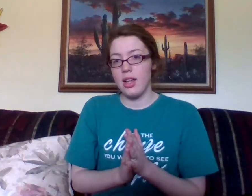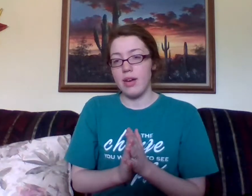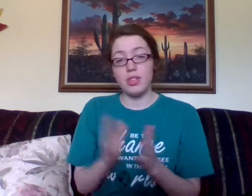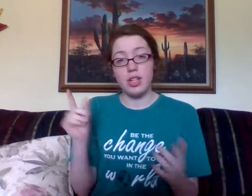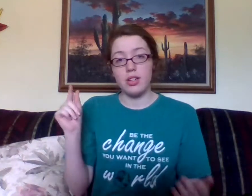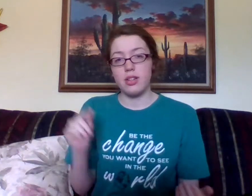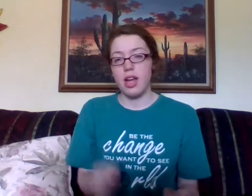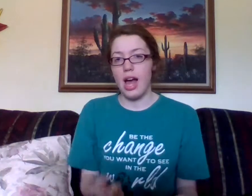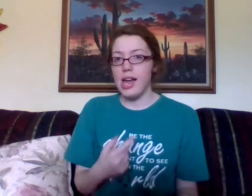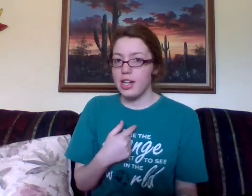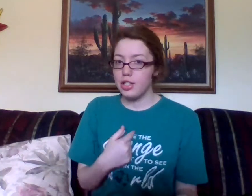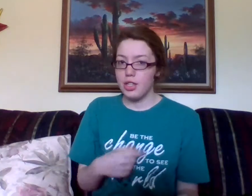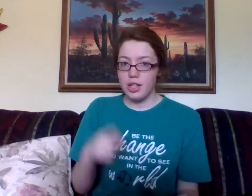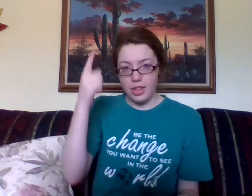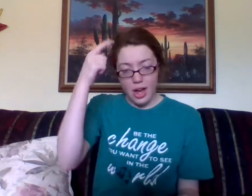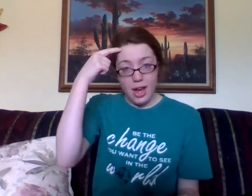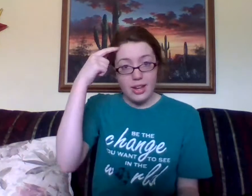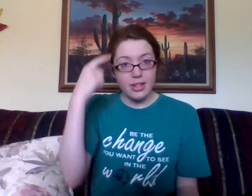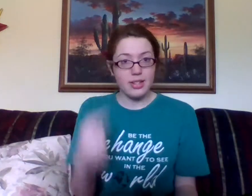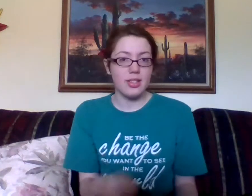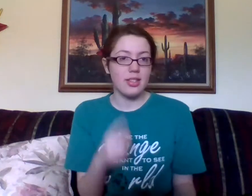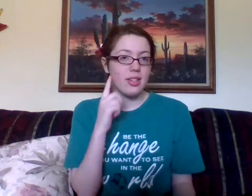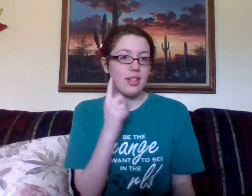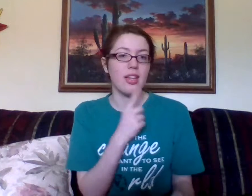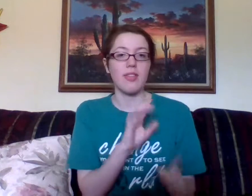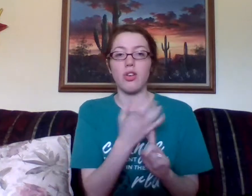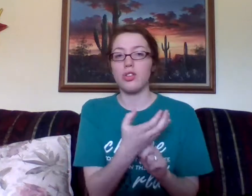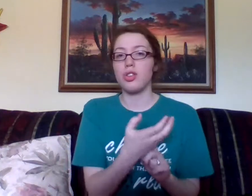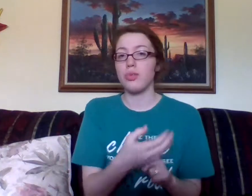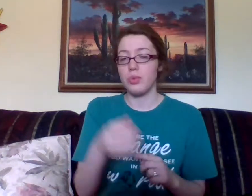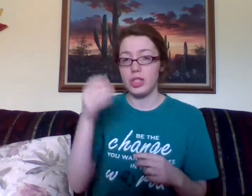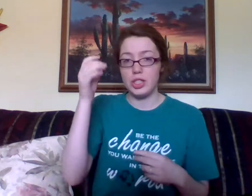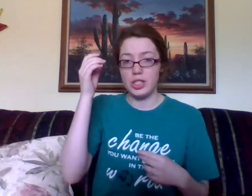That was it. I actually thought deaf culture was